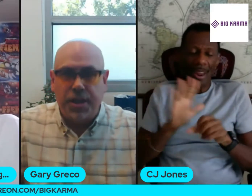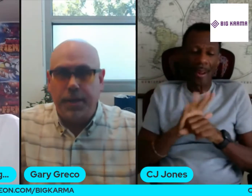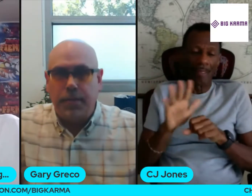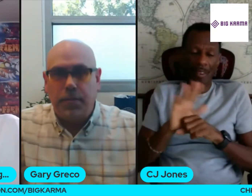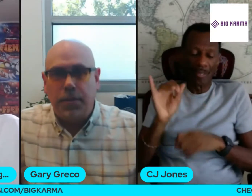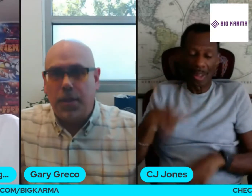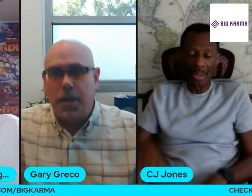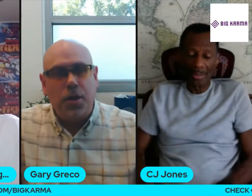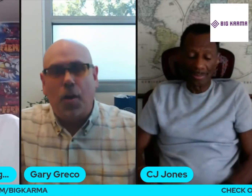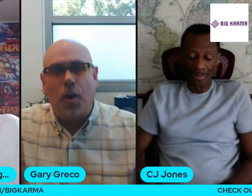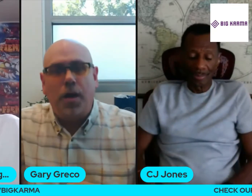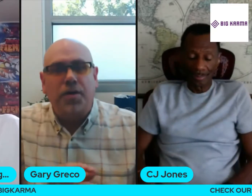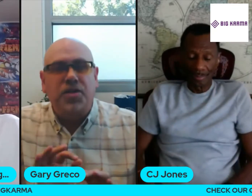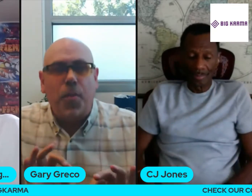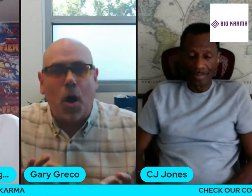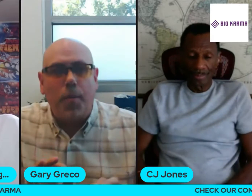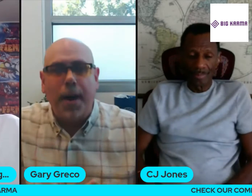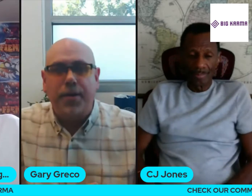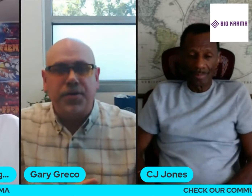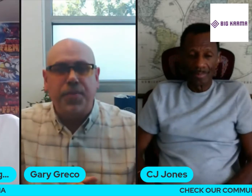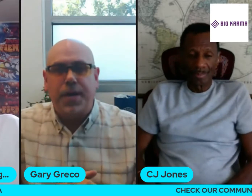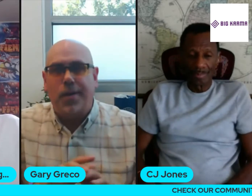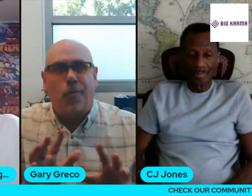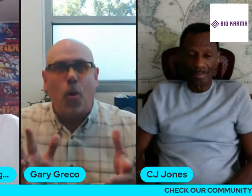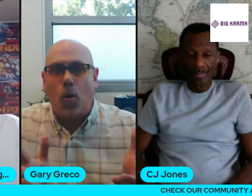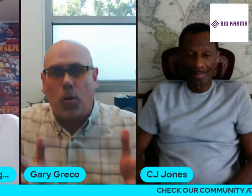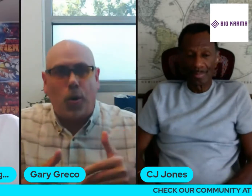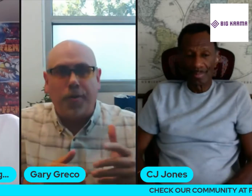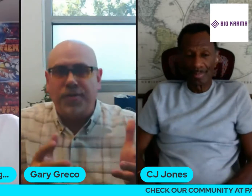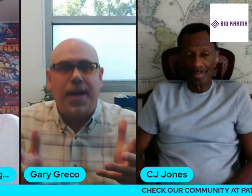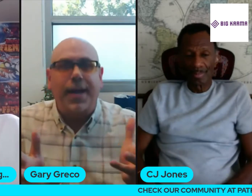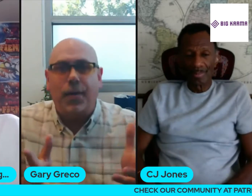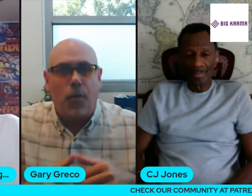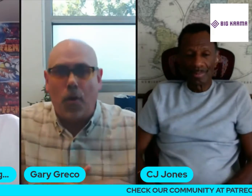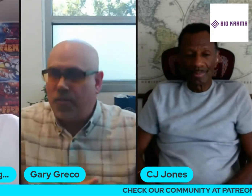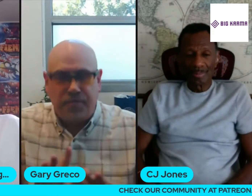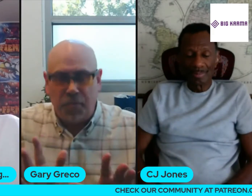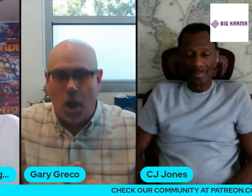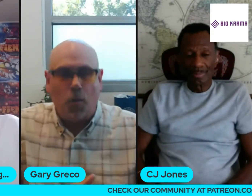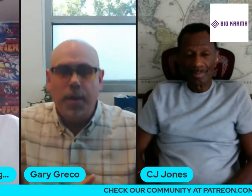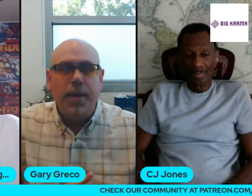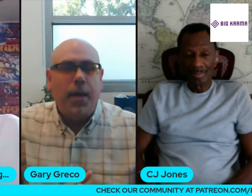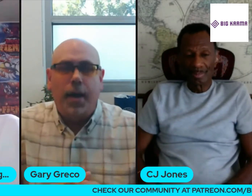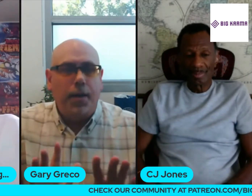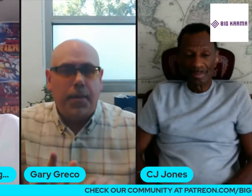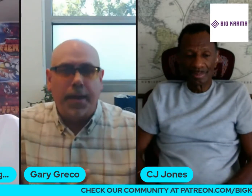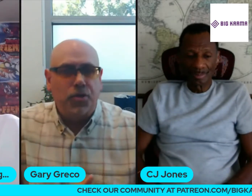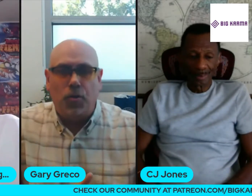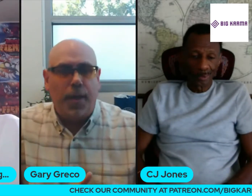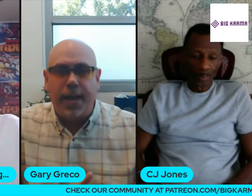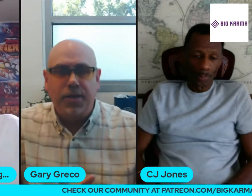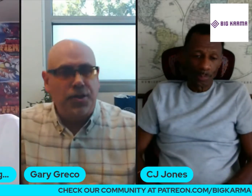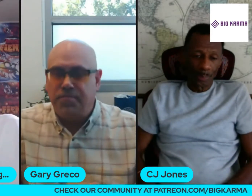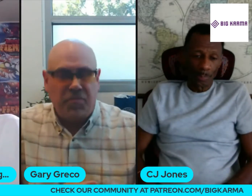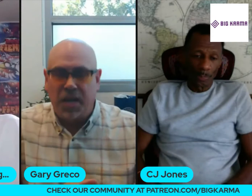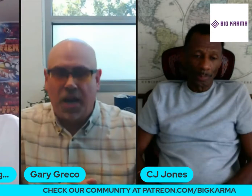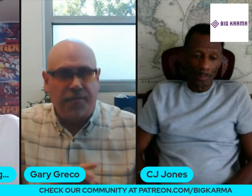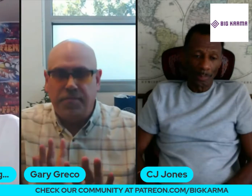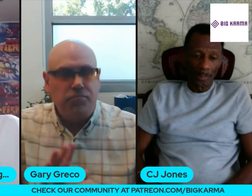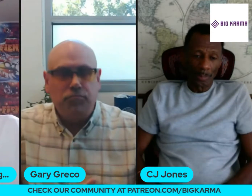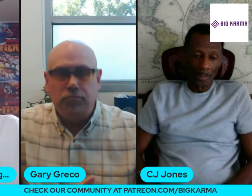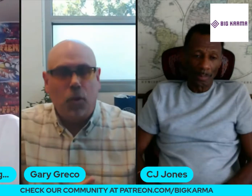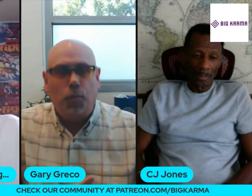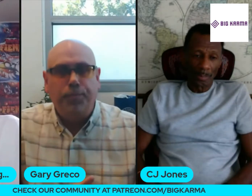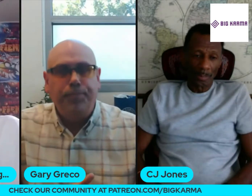I was in, a small minor speaking role or signing role. No, I told my agent